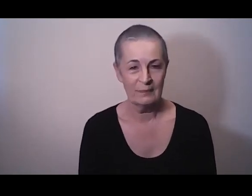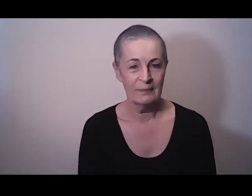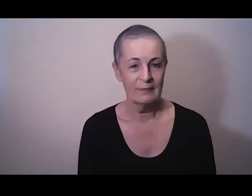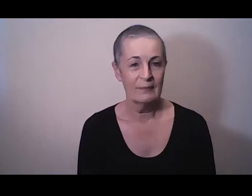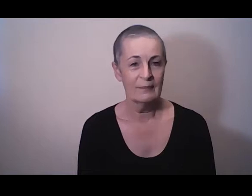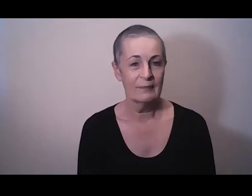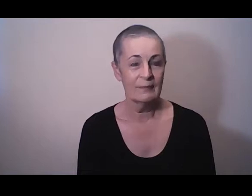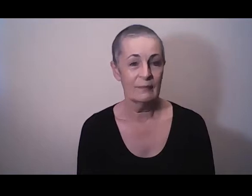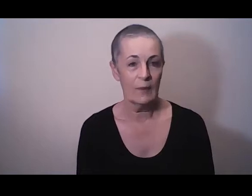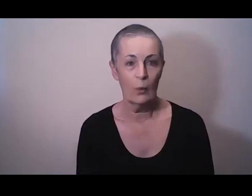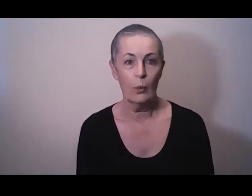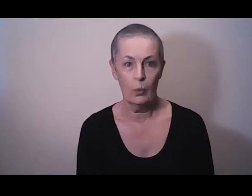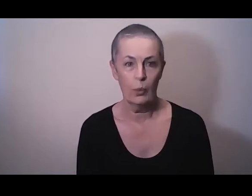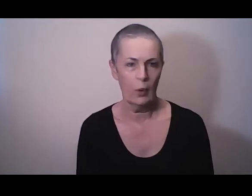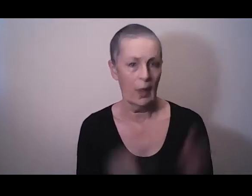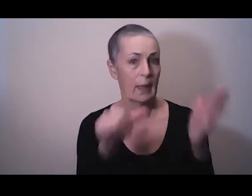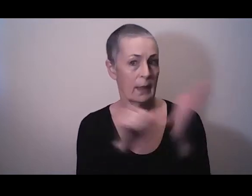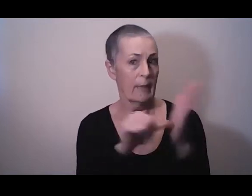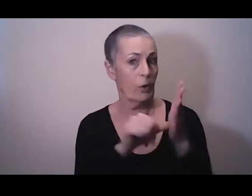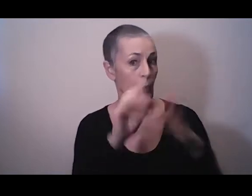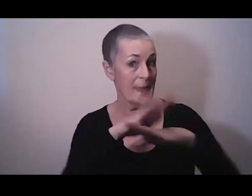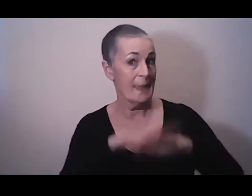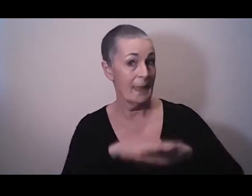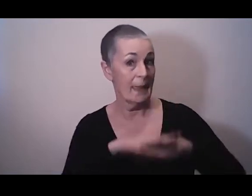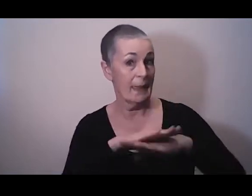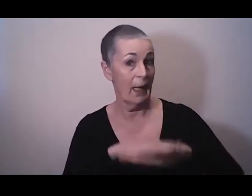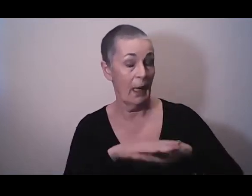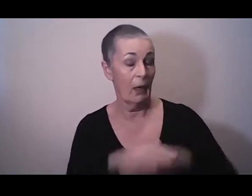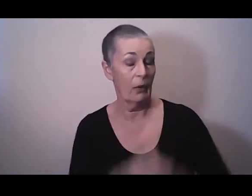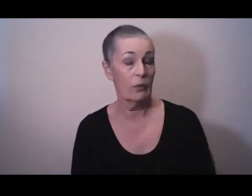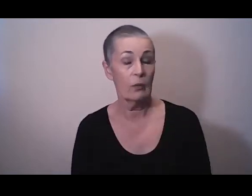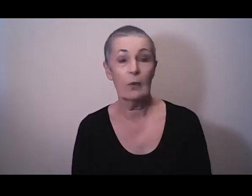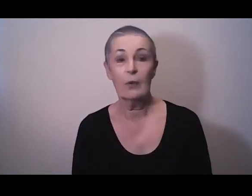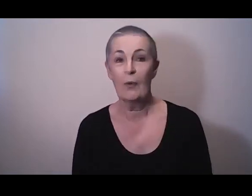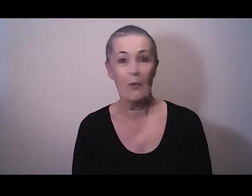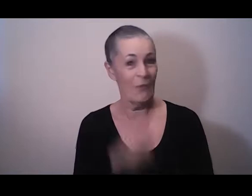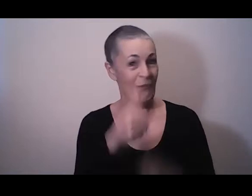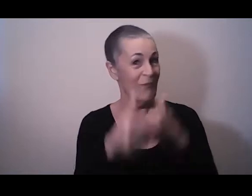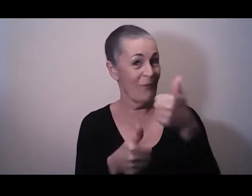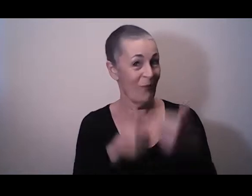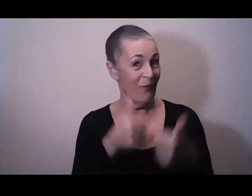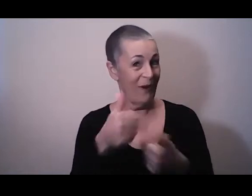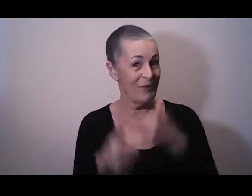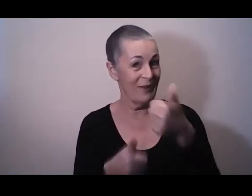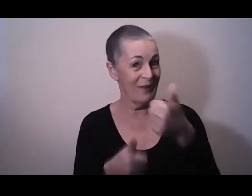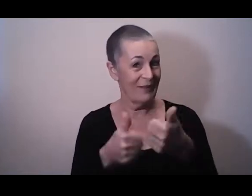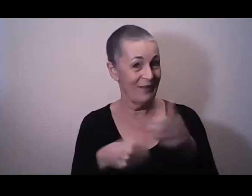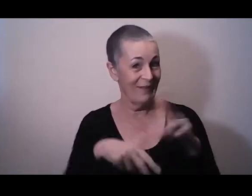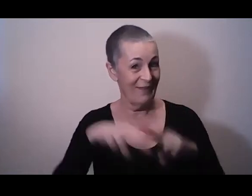It's much more difficult doing it sitting down. So I admire you if you're doing it sitting down.